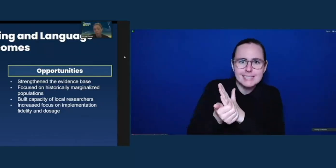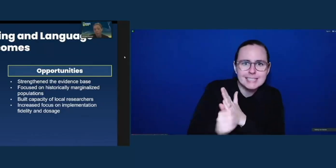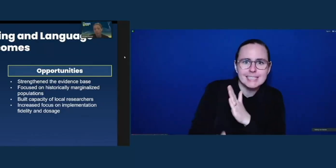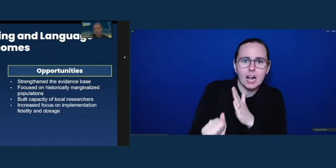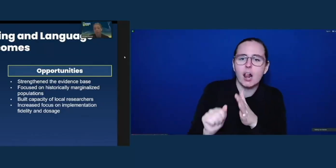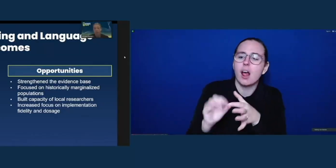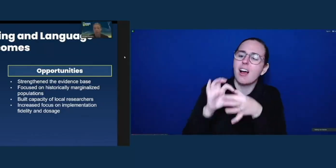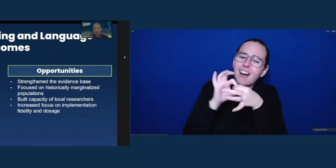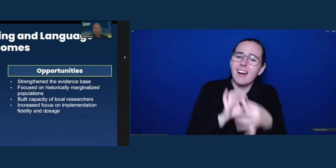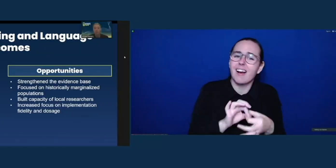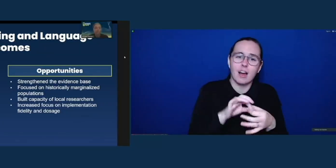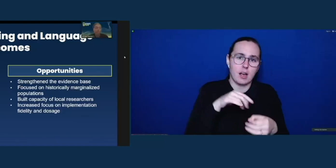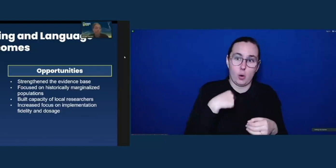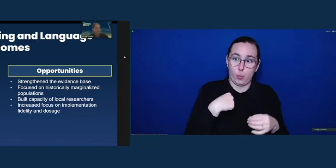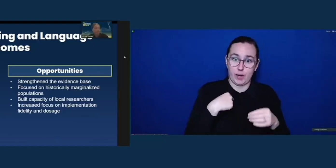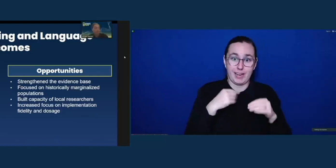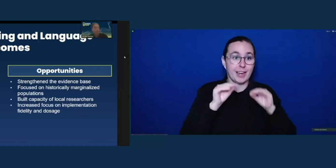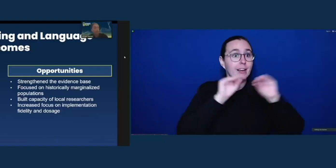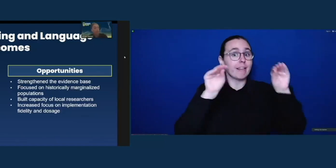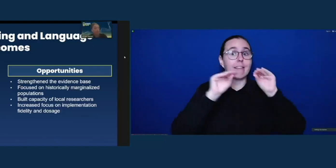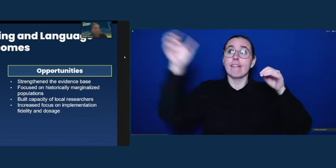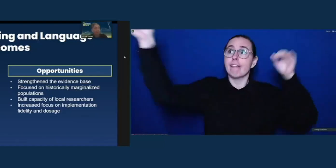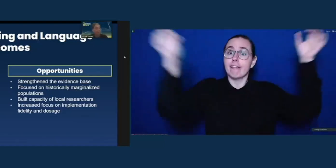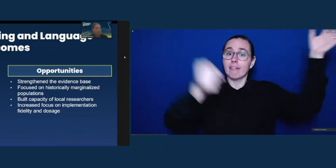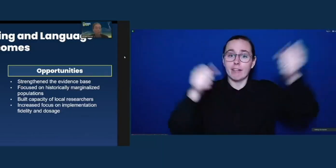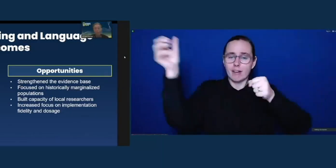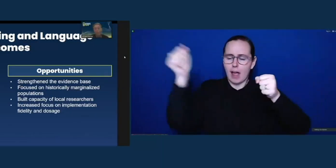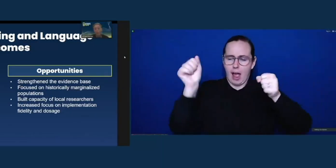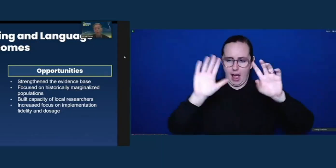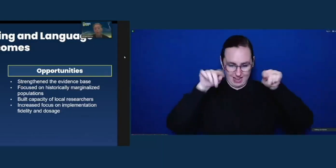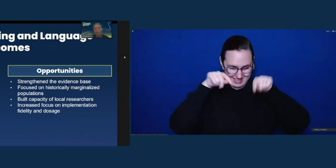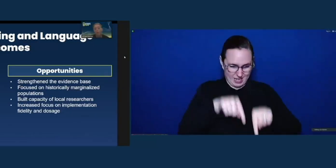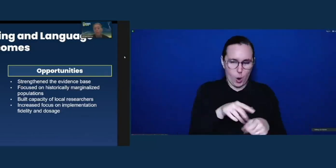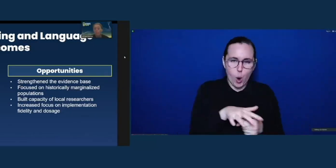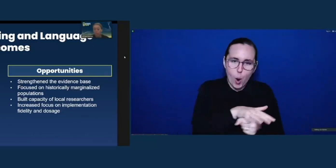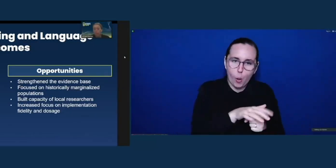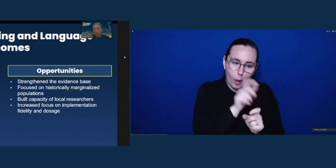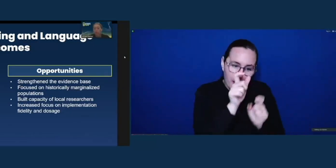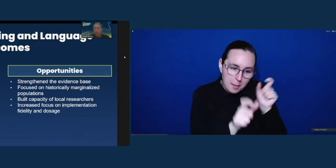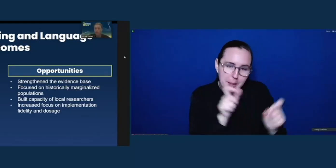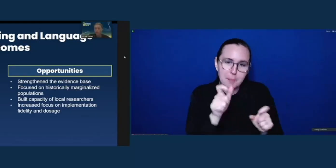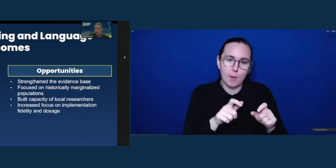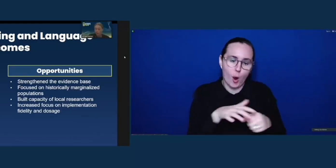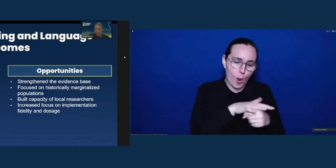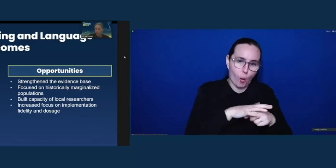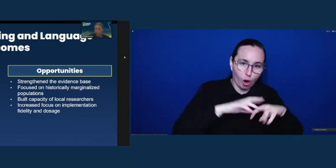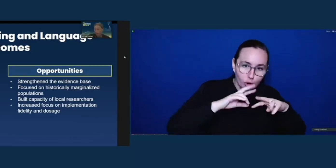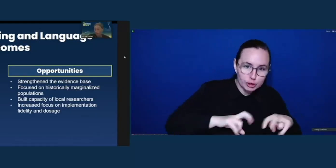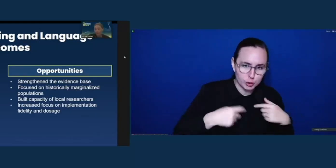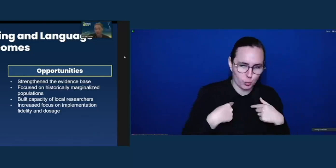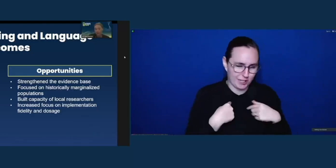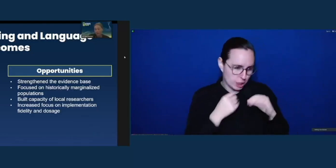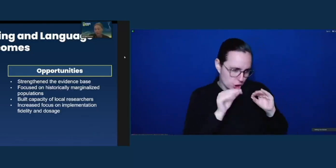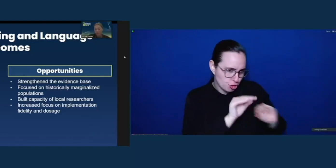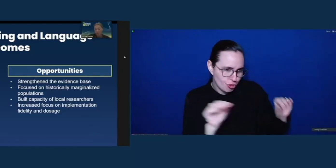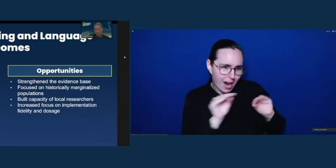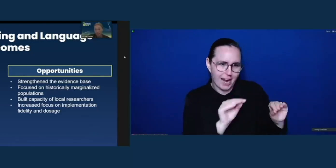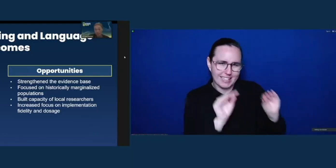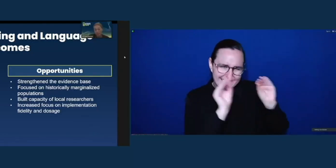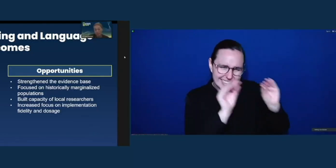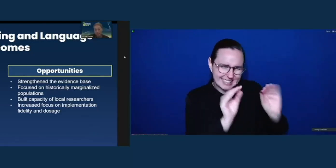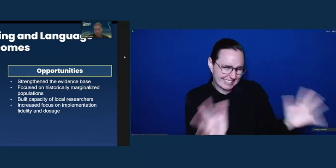researchers. And so we conducted enumerator trainings in which we were able to really build their skill set,